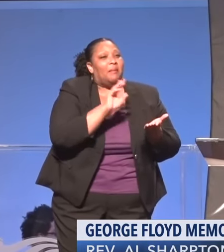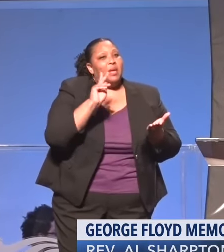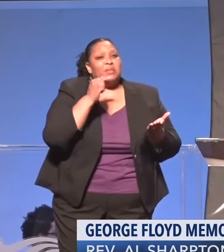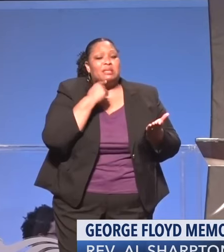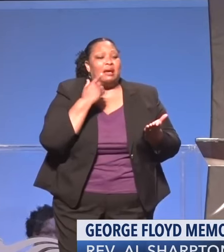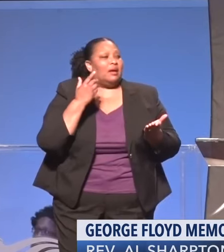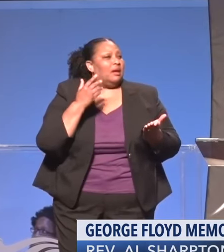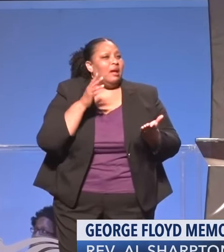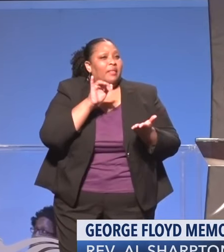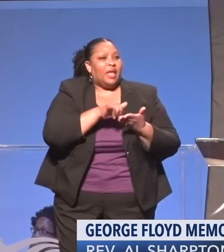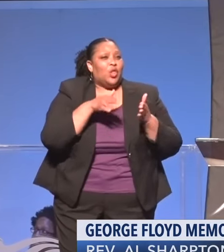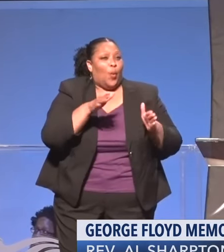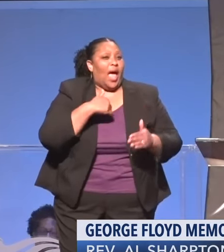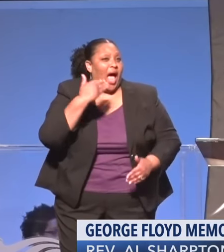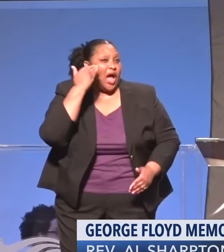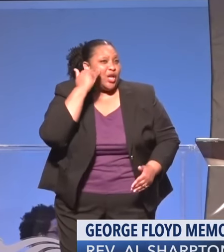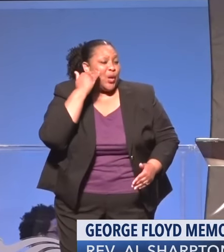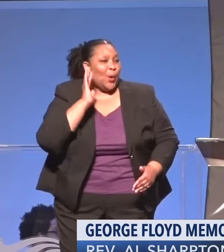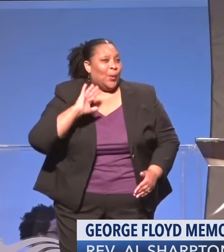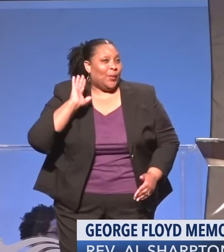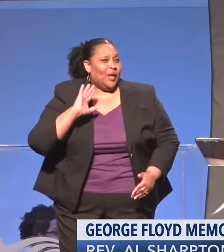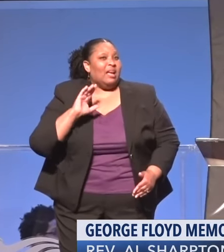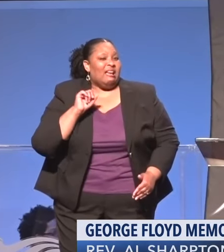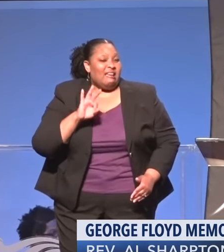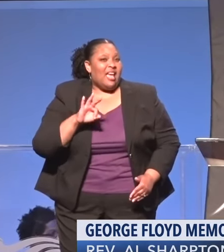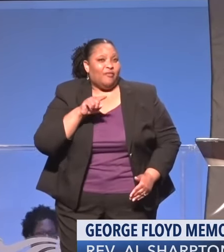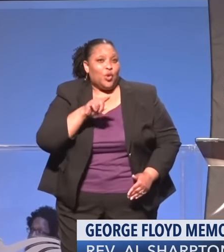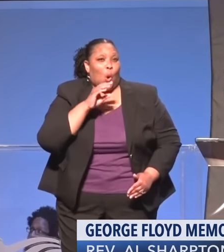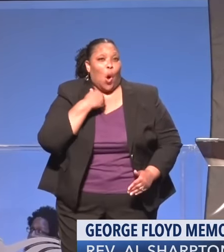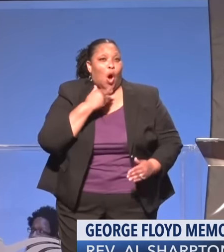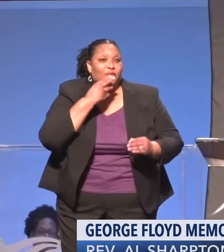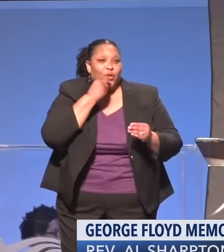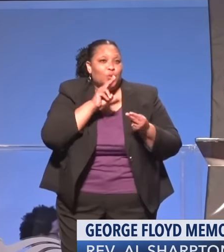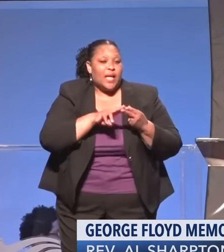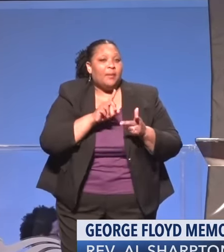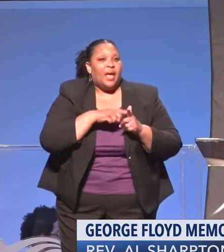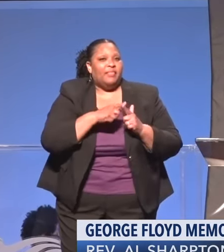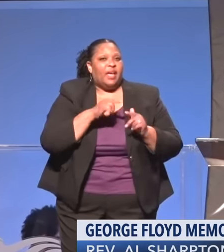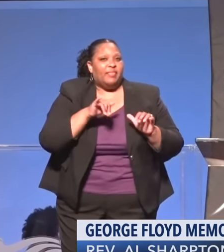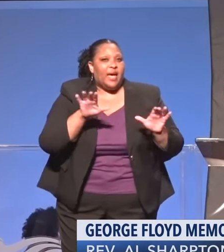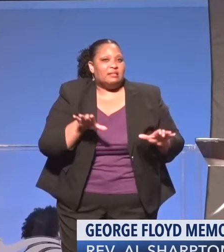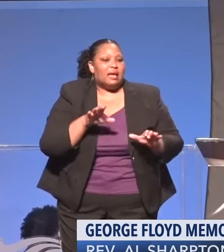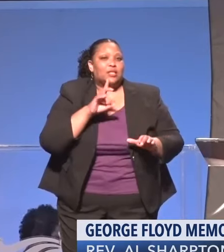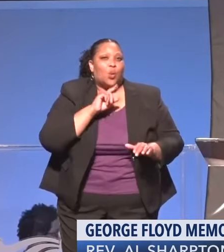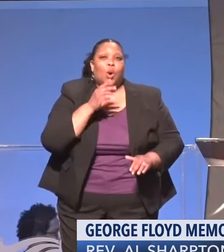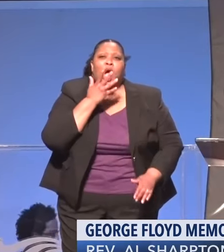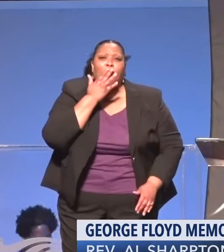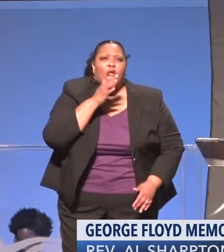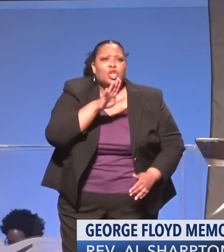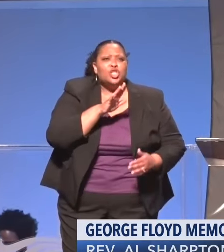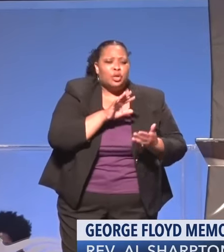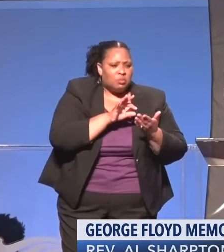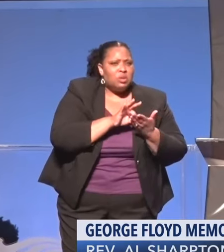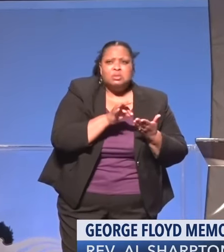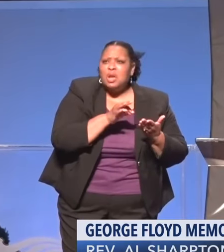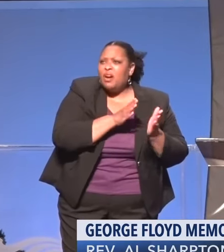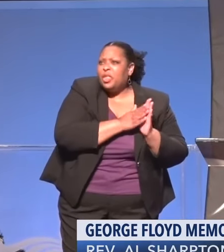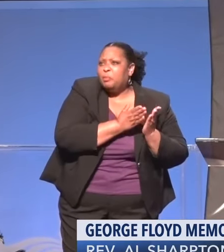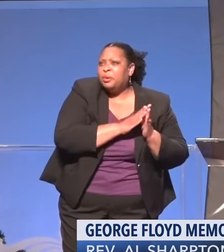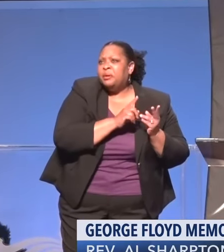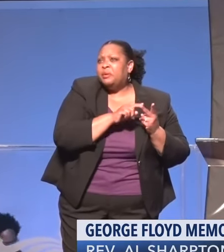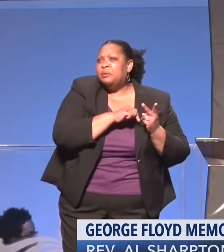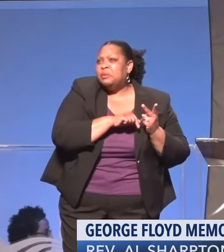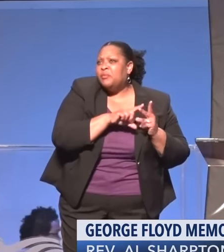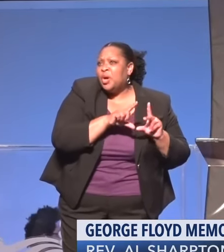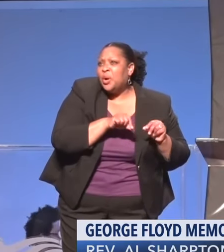folks say that. But the way I know Fonus, if you've been on food stamps, is I ask you what color was your food stamps?